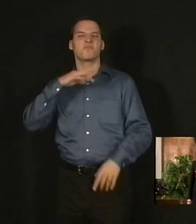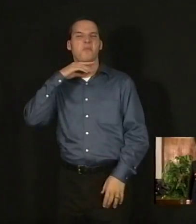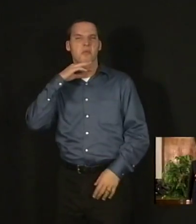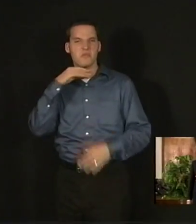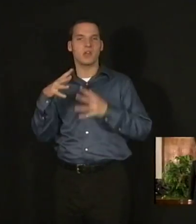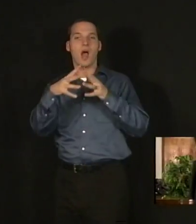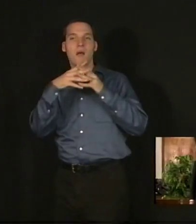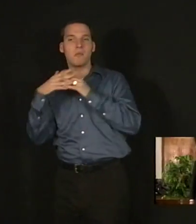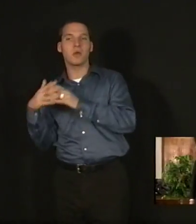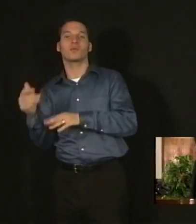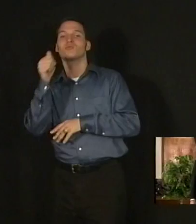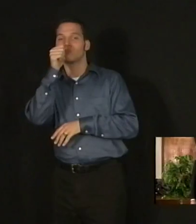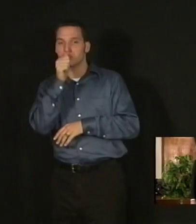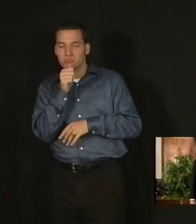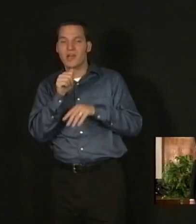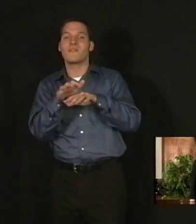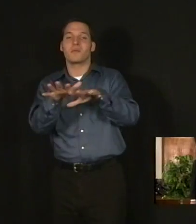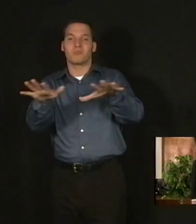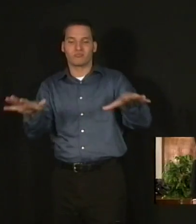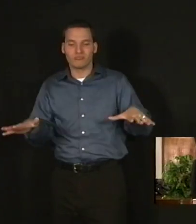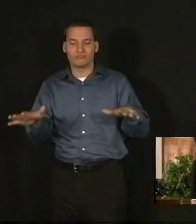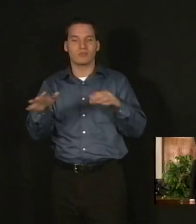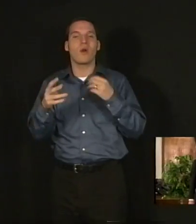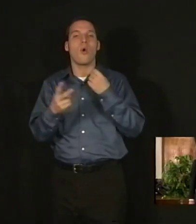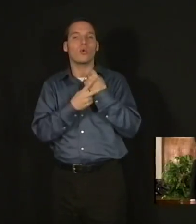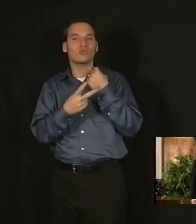to pollution in America is private property ownership.